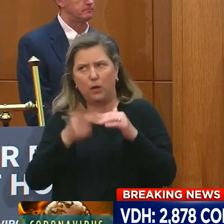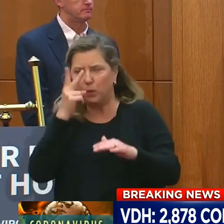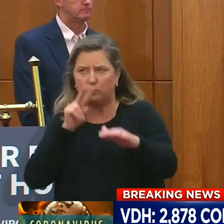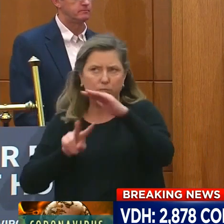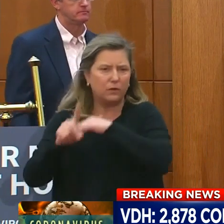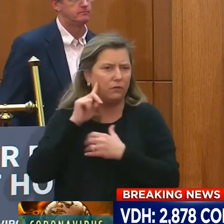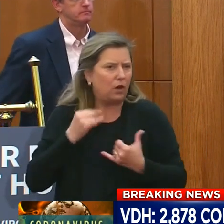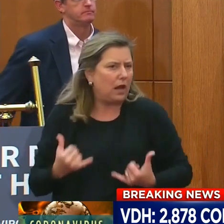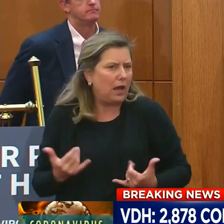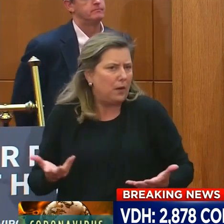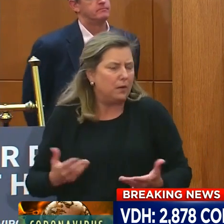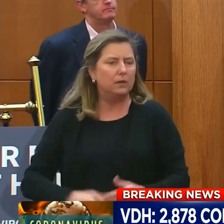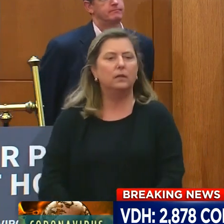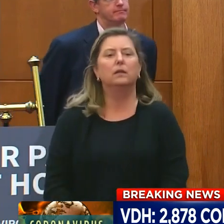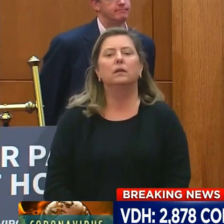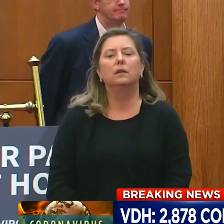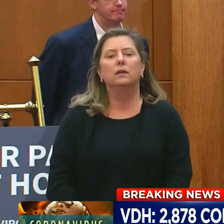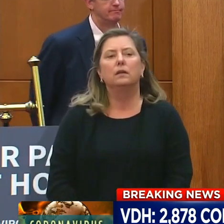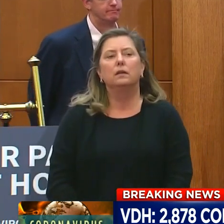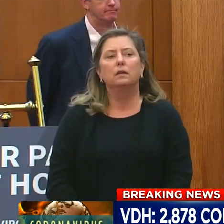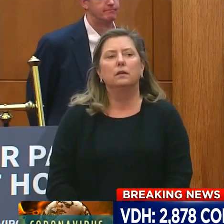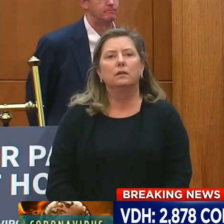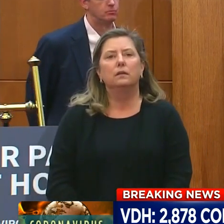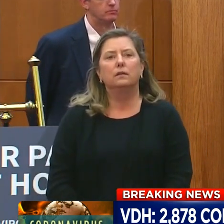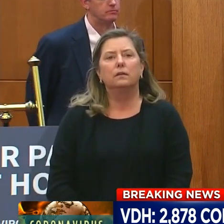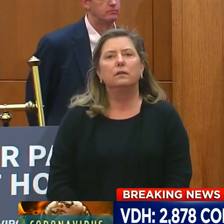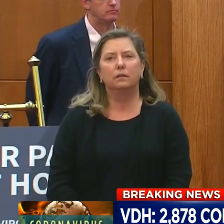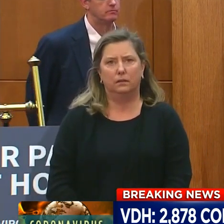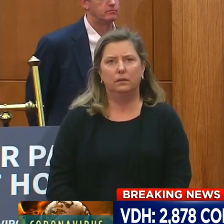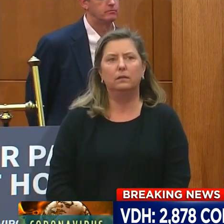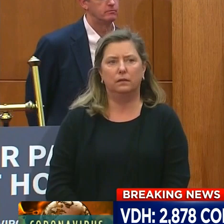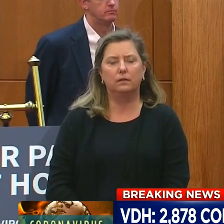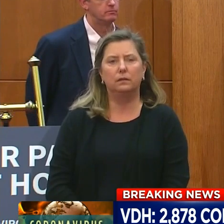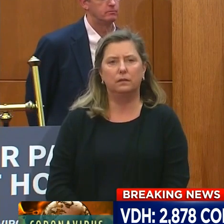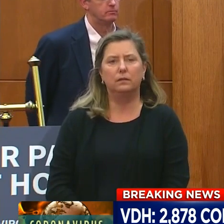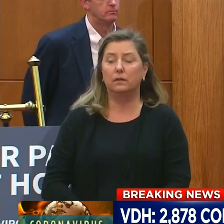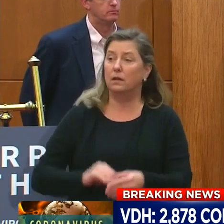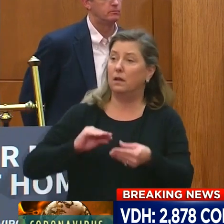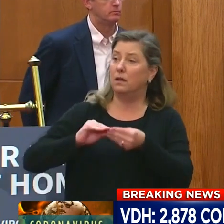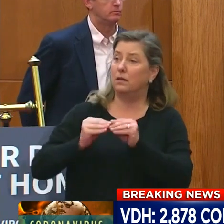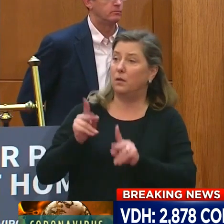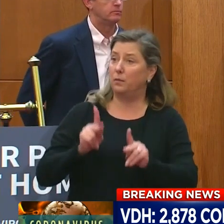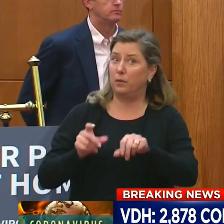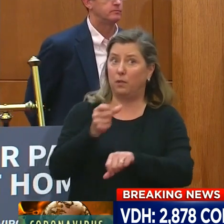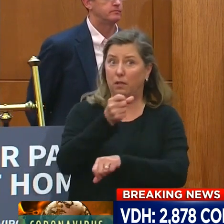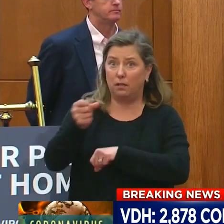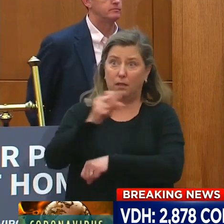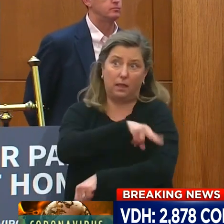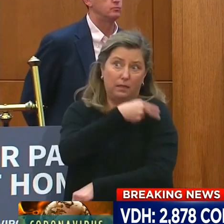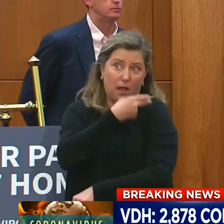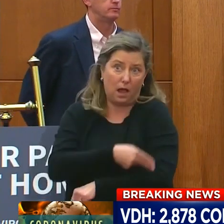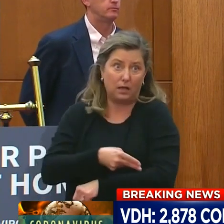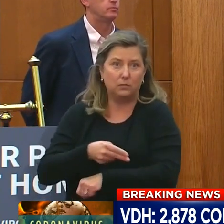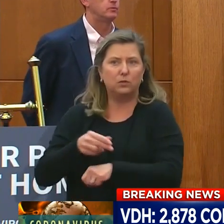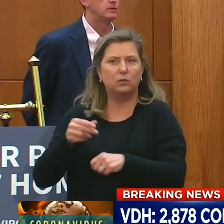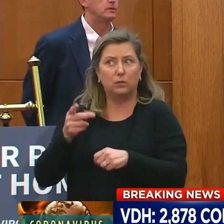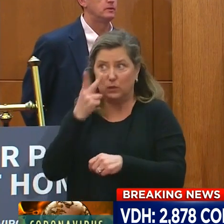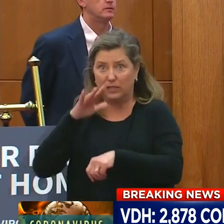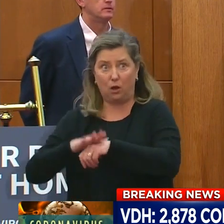at this point? The hospitalization numbers that we have on the VDH site comes from